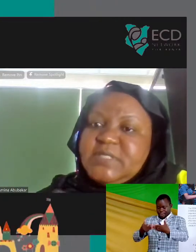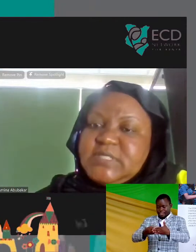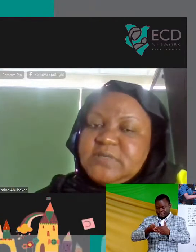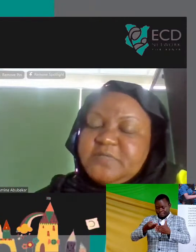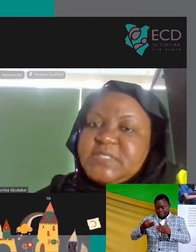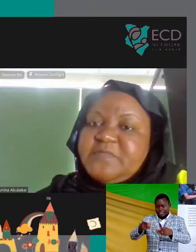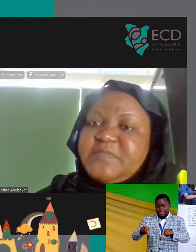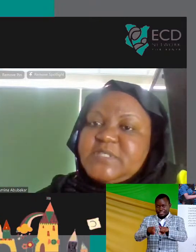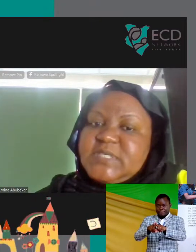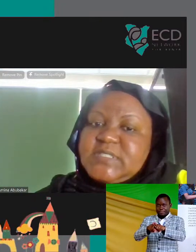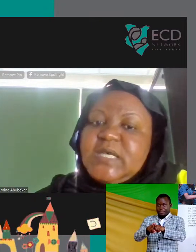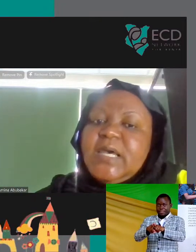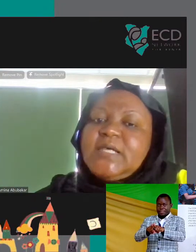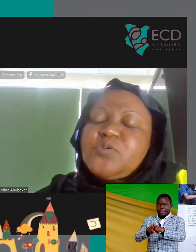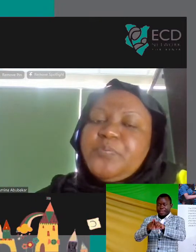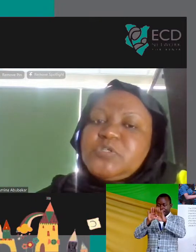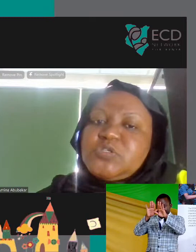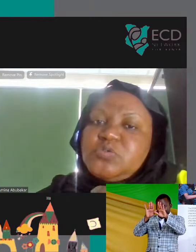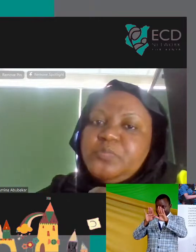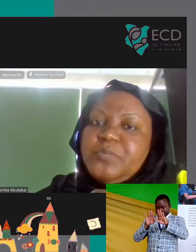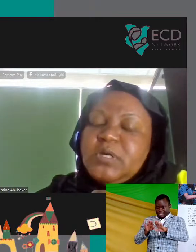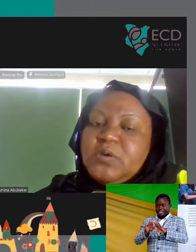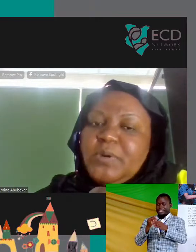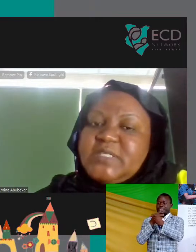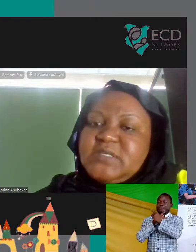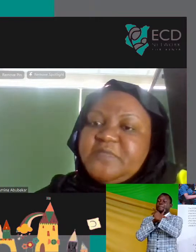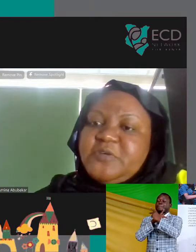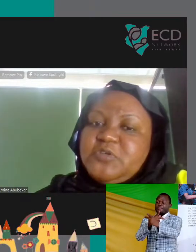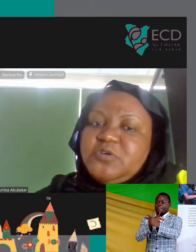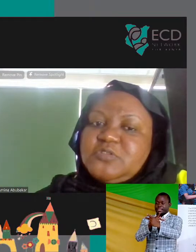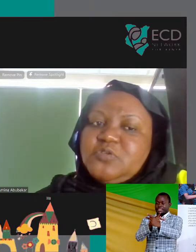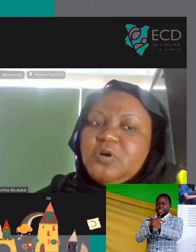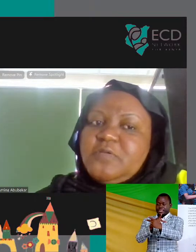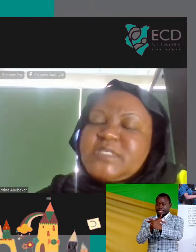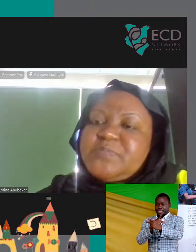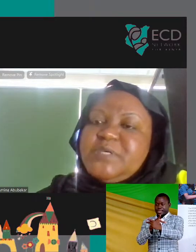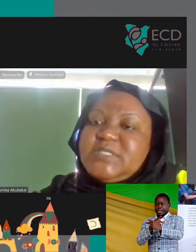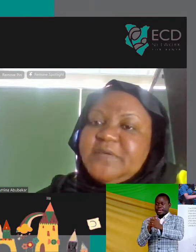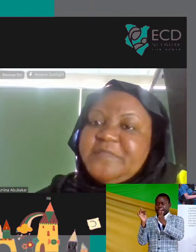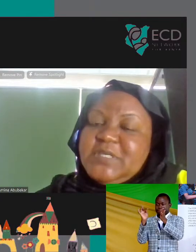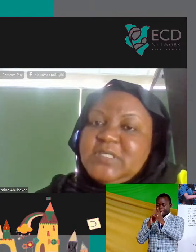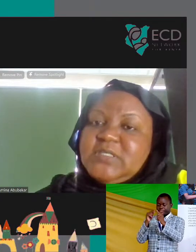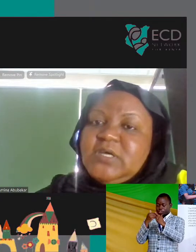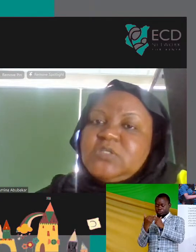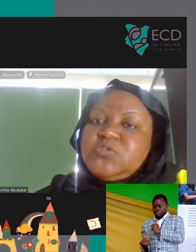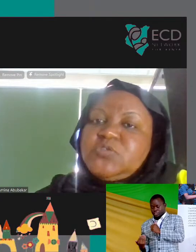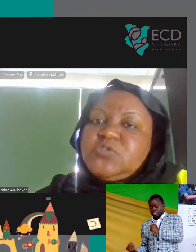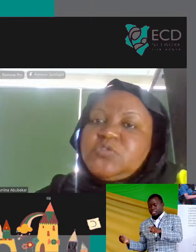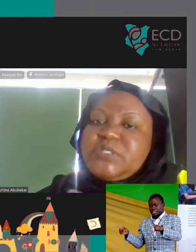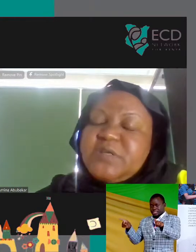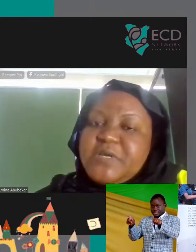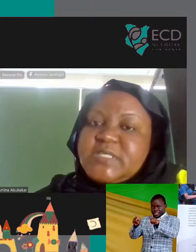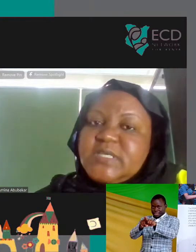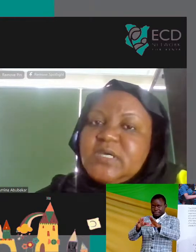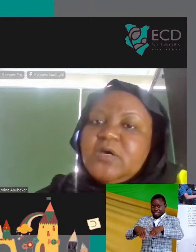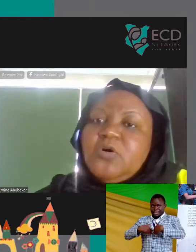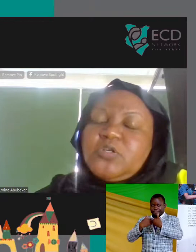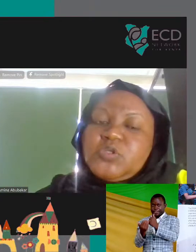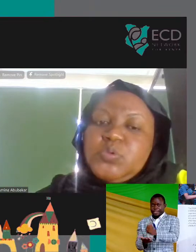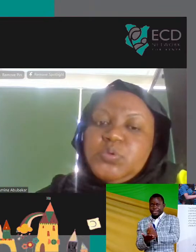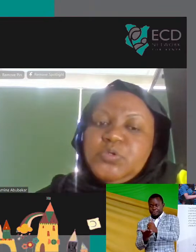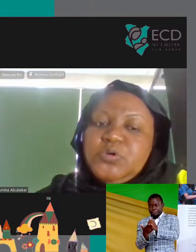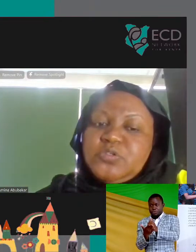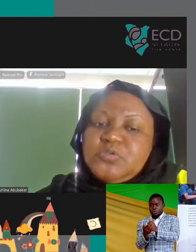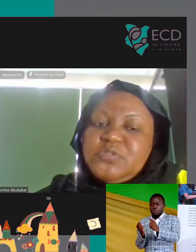and preventive services, as opposed to waiting for, to always be intervening to reduce risk